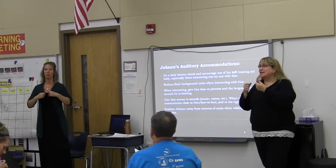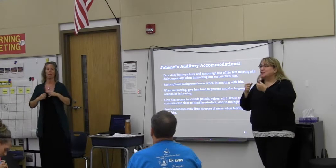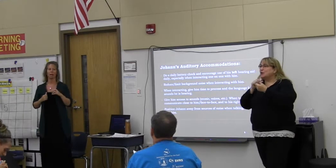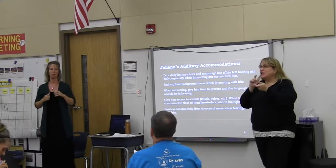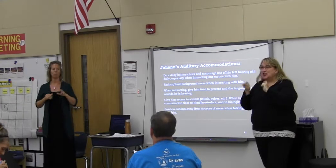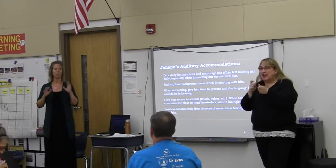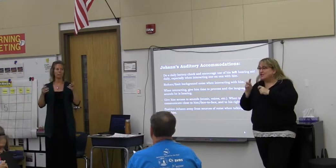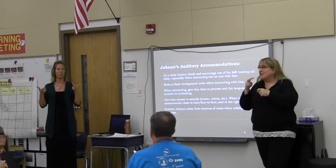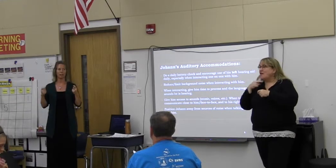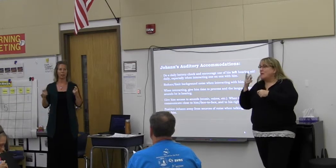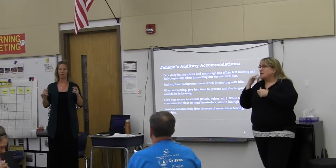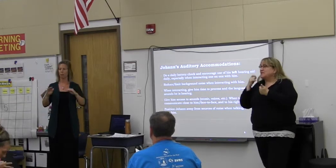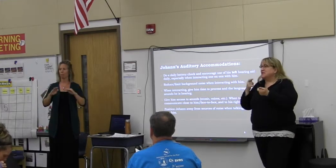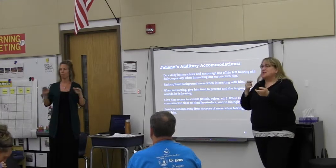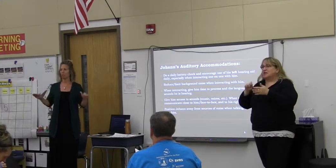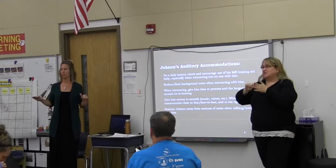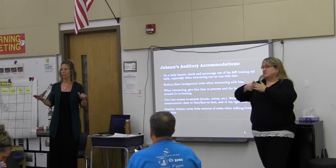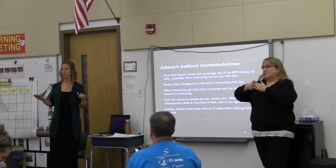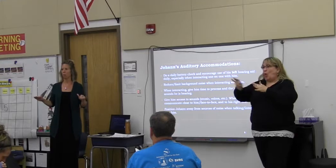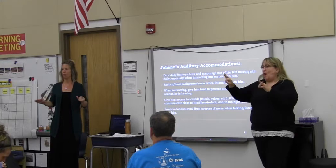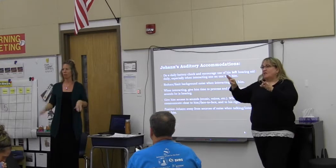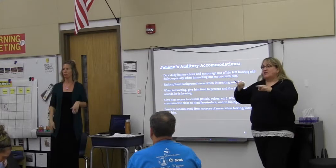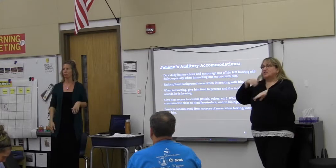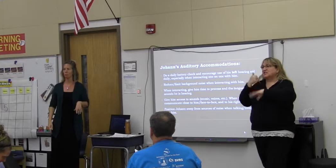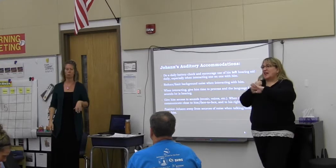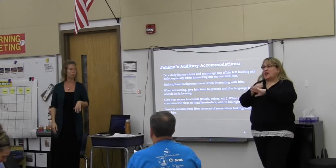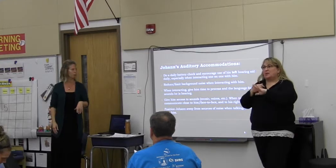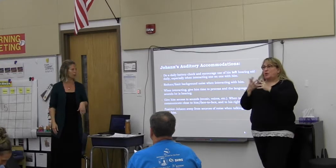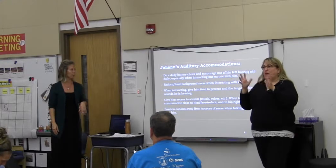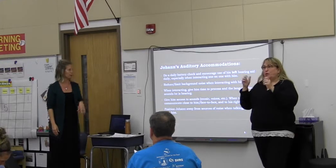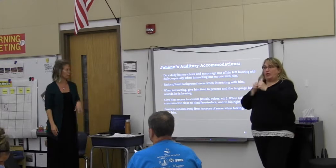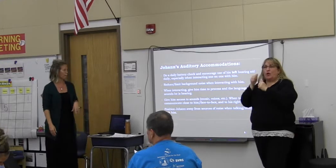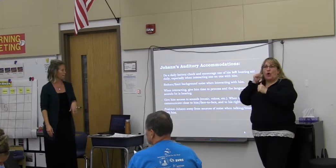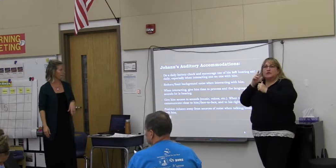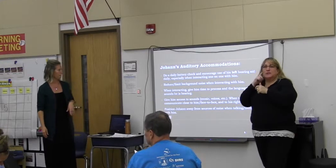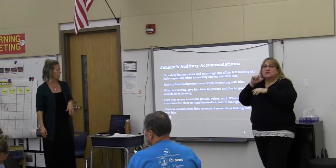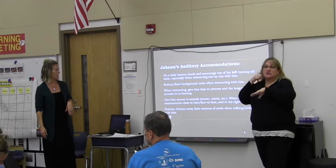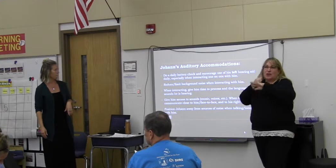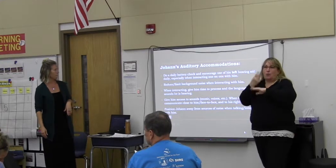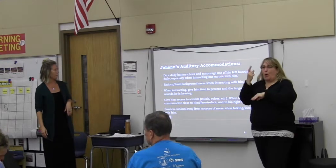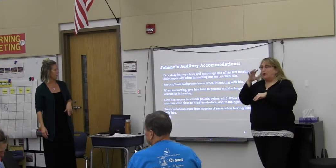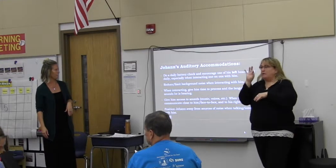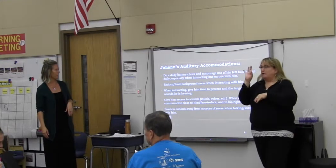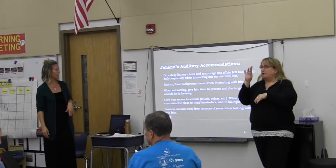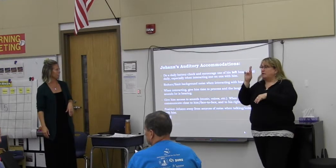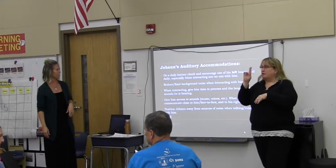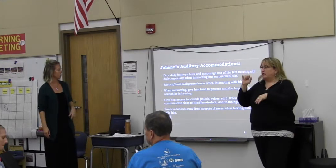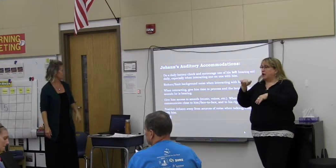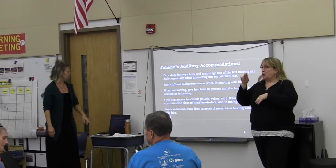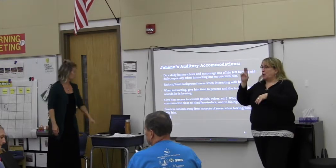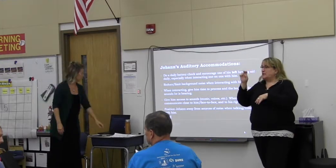volume. Once they're on, they're pretty much set at one frequency.